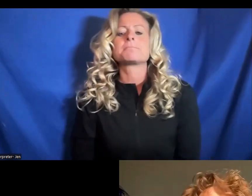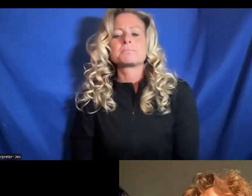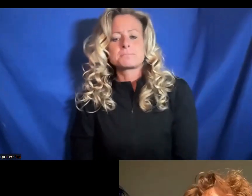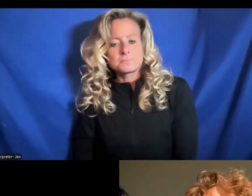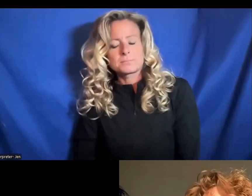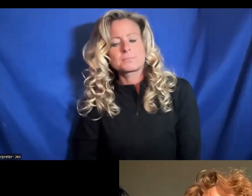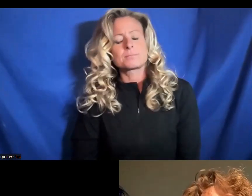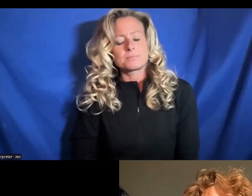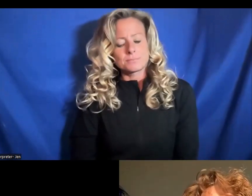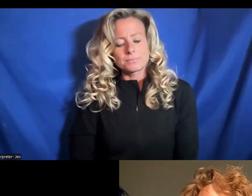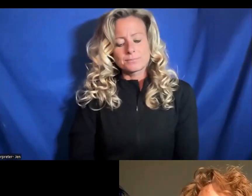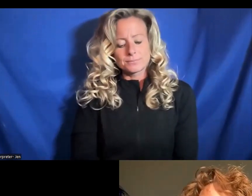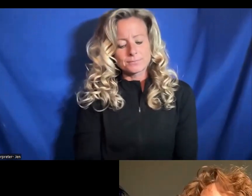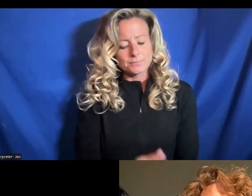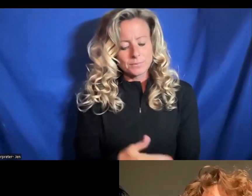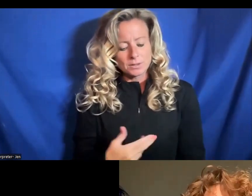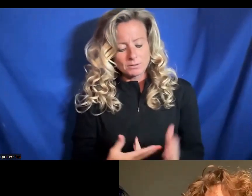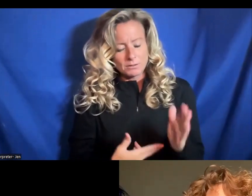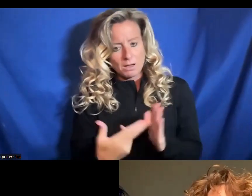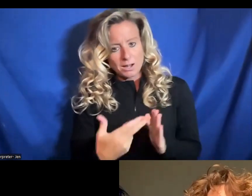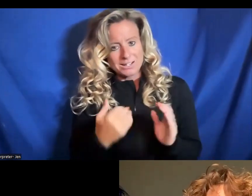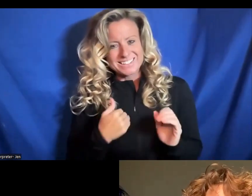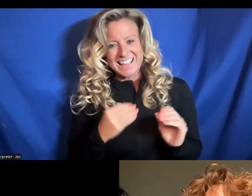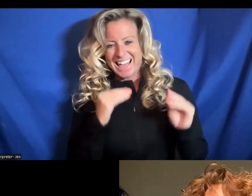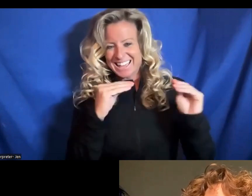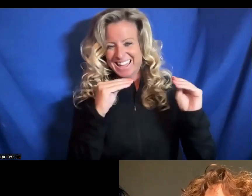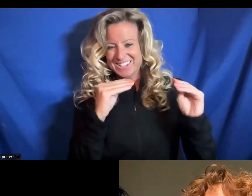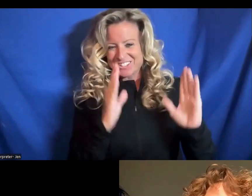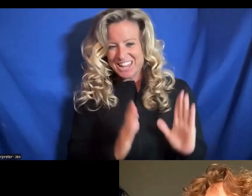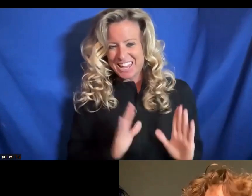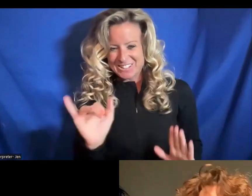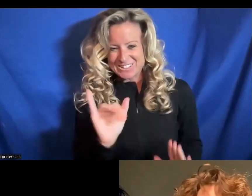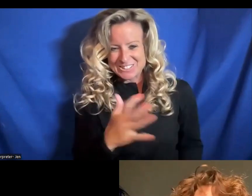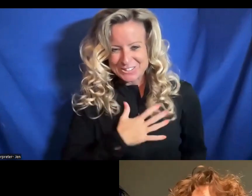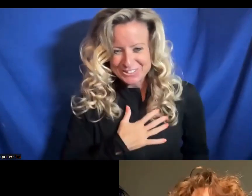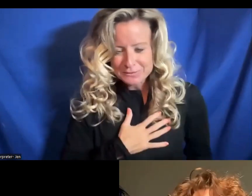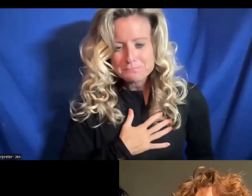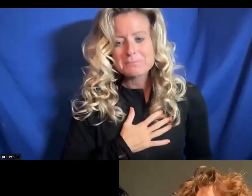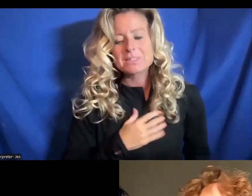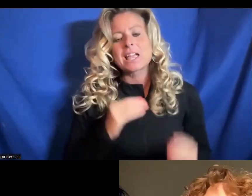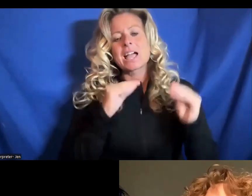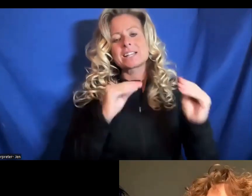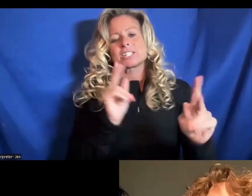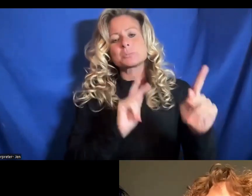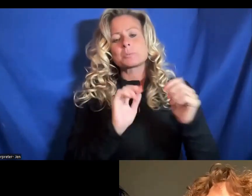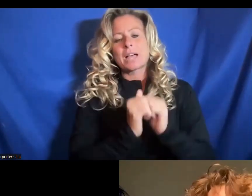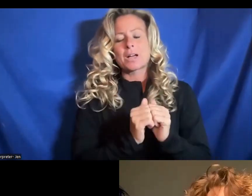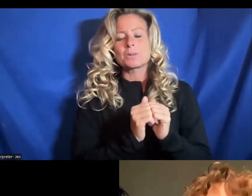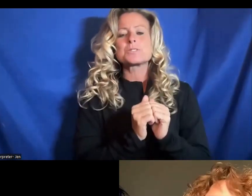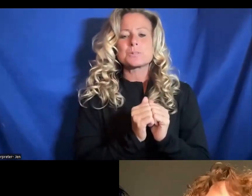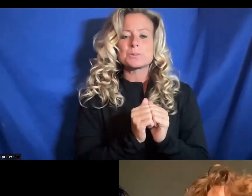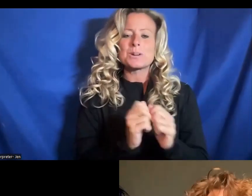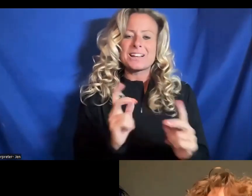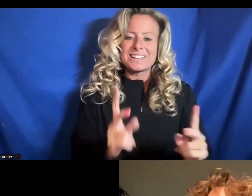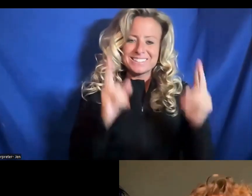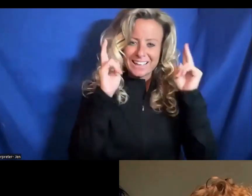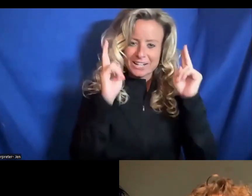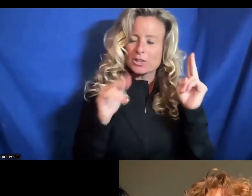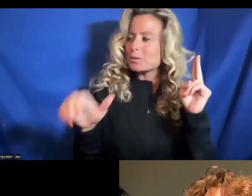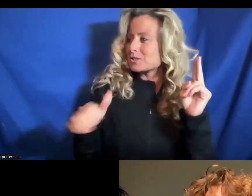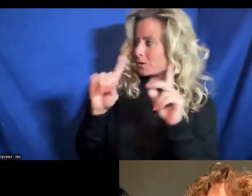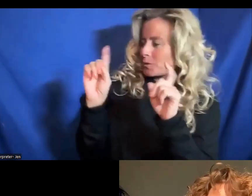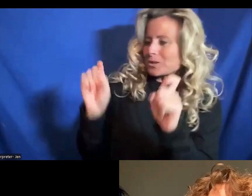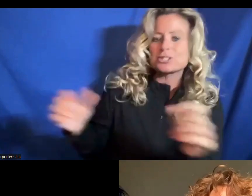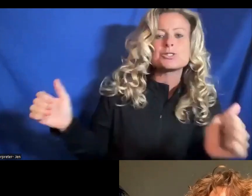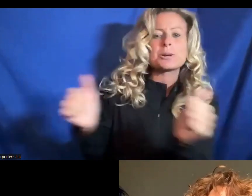To be honest, I actually educate as well. I teach people how to cut hair Okay, and that to was shave. another question. But just to